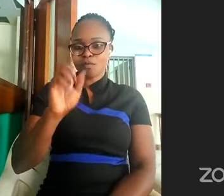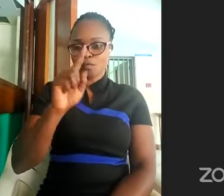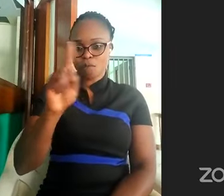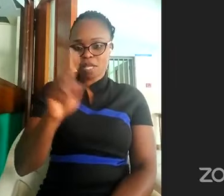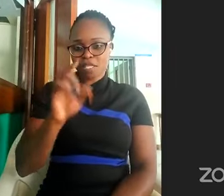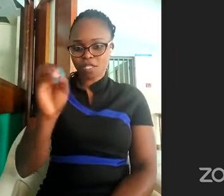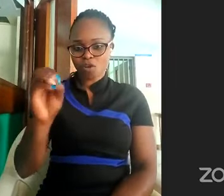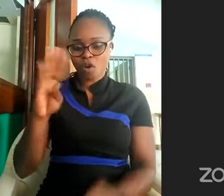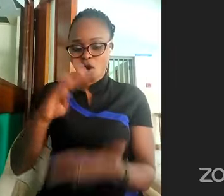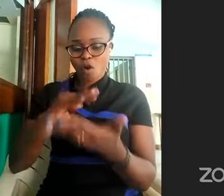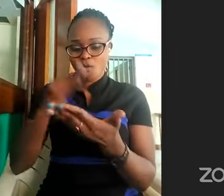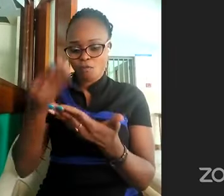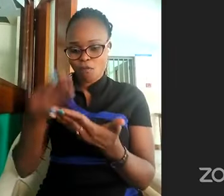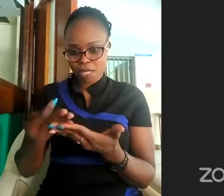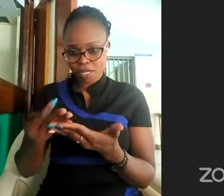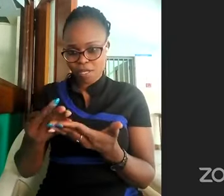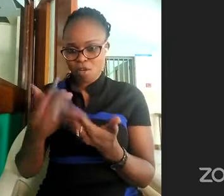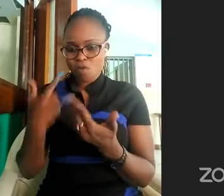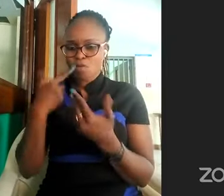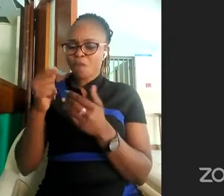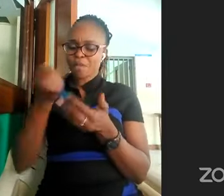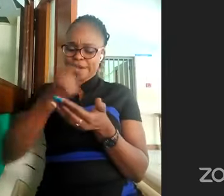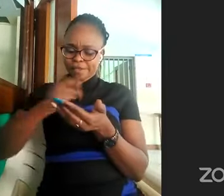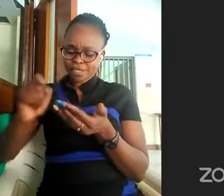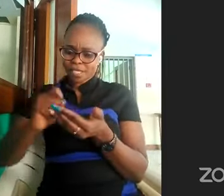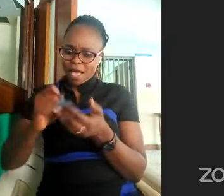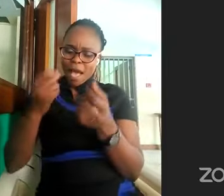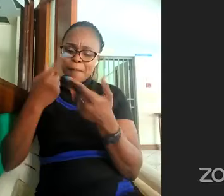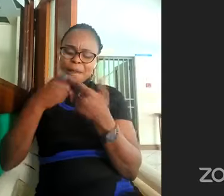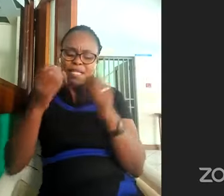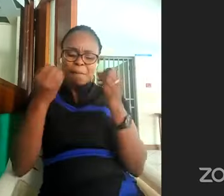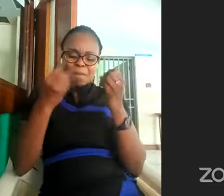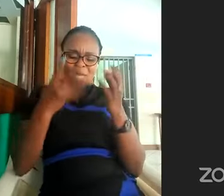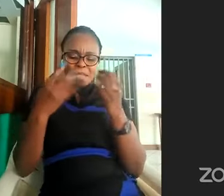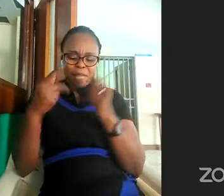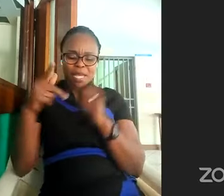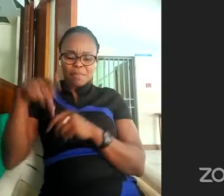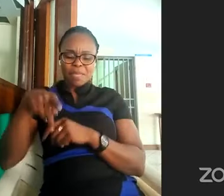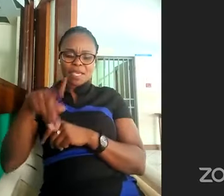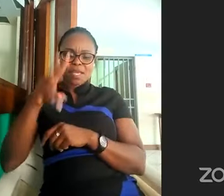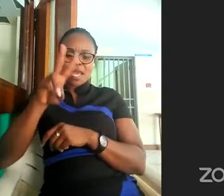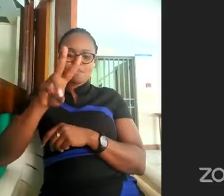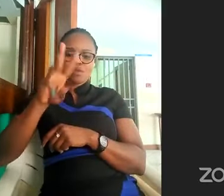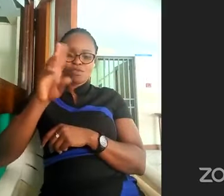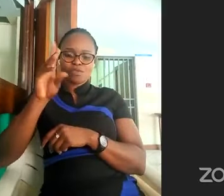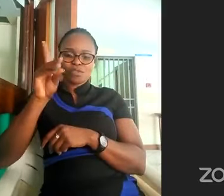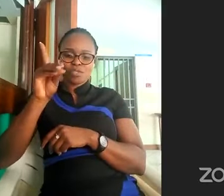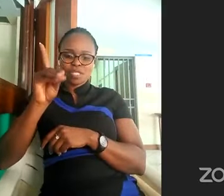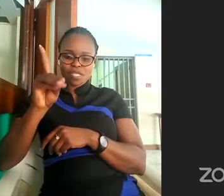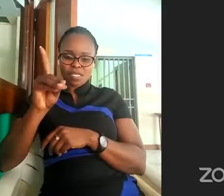most PWDs hawajasoma. That is why unapata easy accessibility ya government funds inakuwa